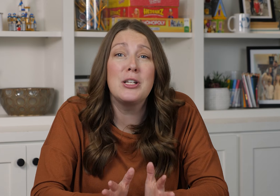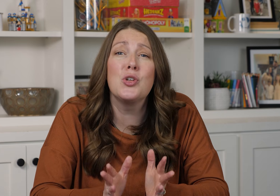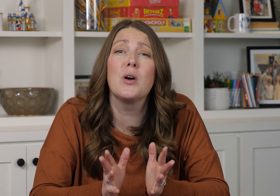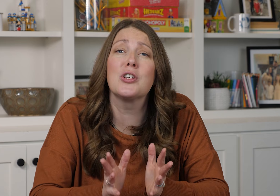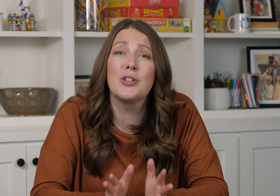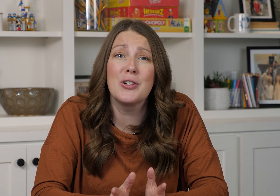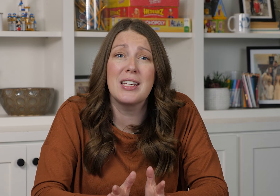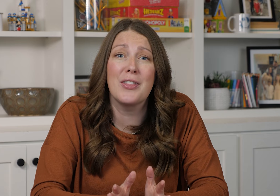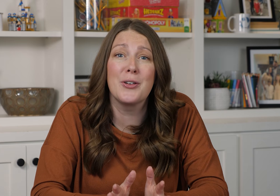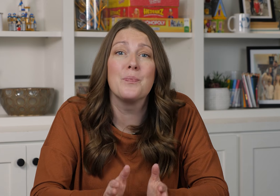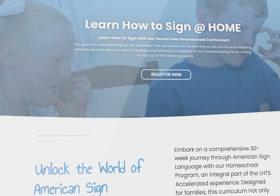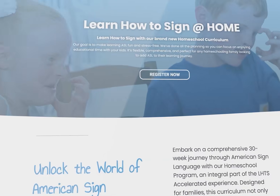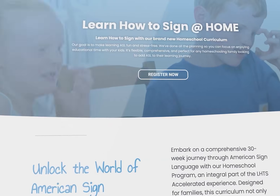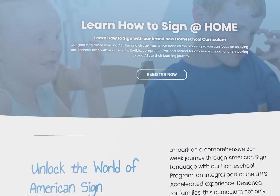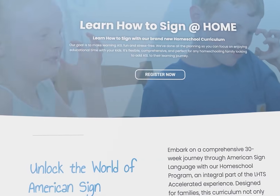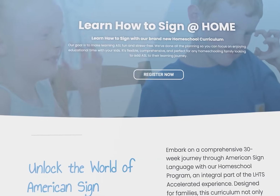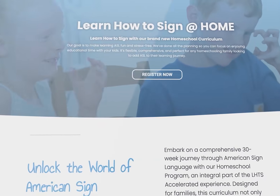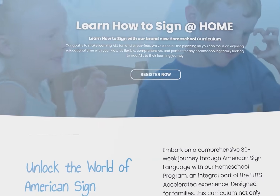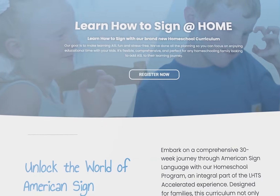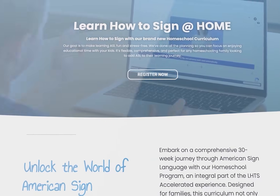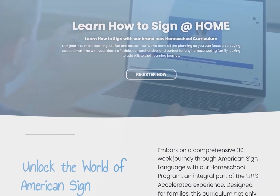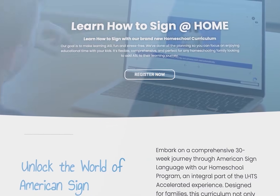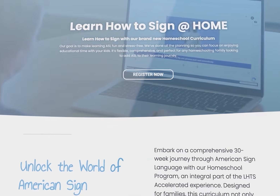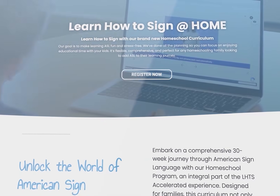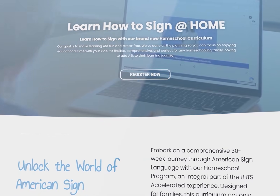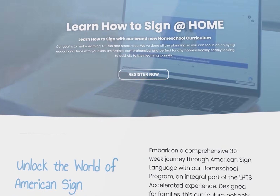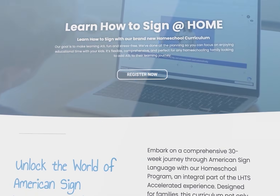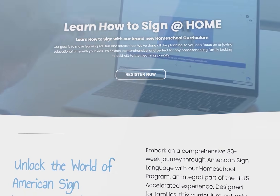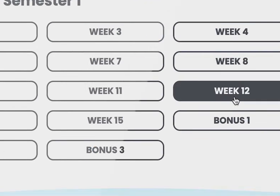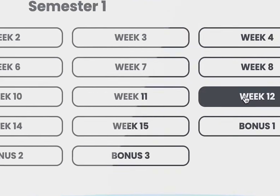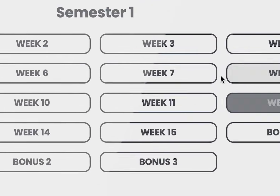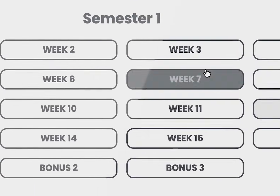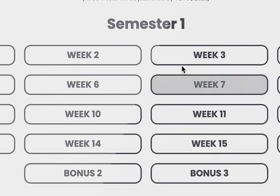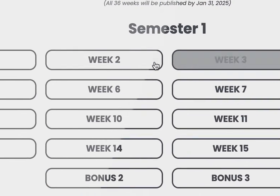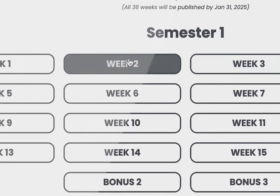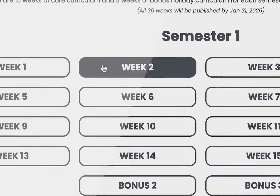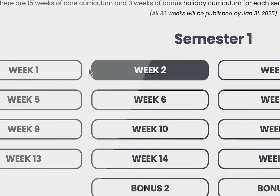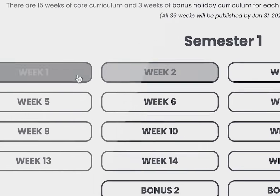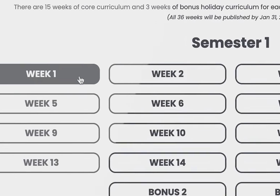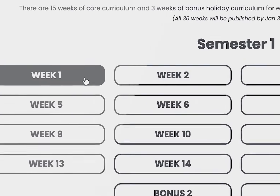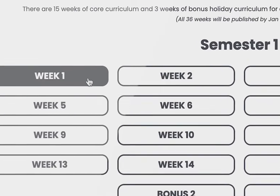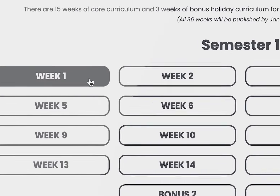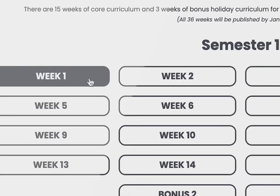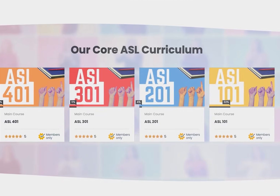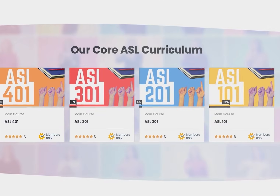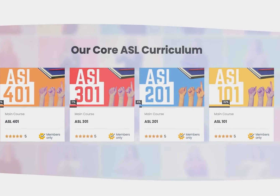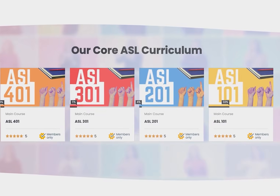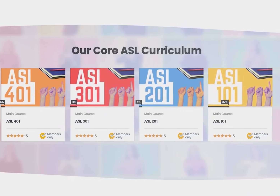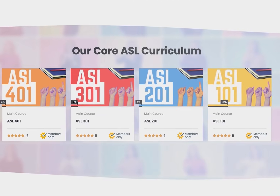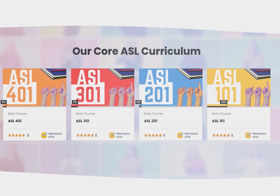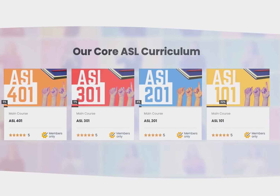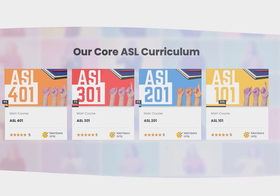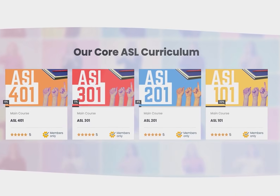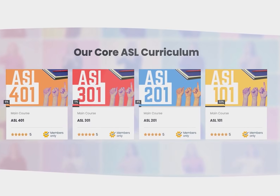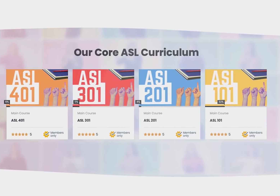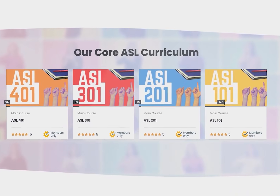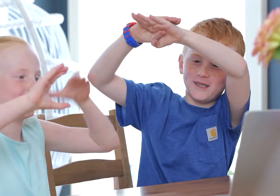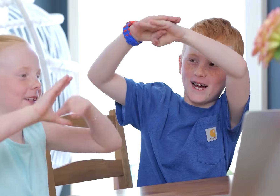who want to learn together, we created a 2-year homeschool program designed for learning ASL as a family. Whether you're